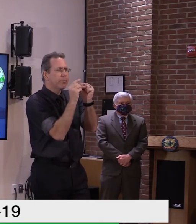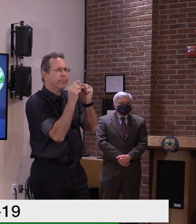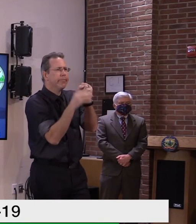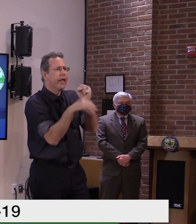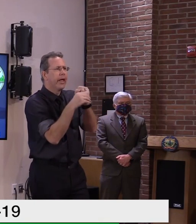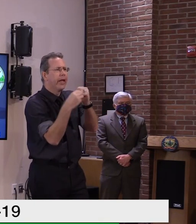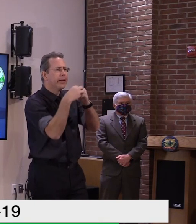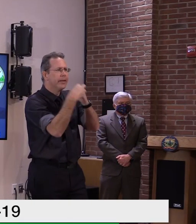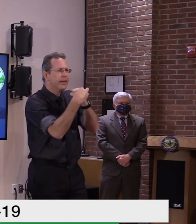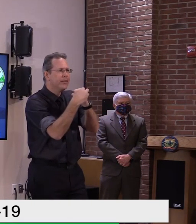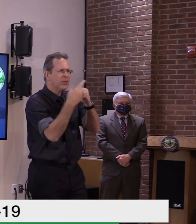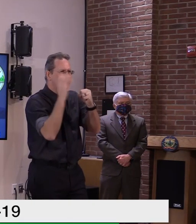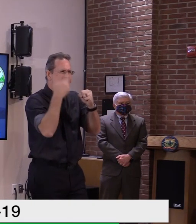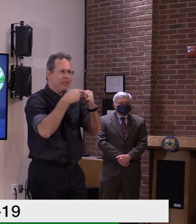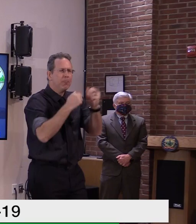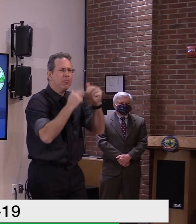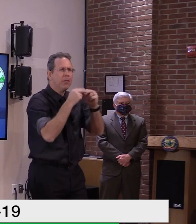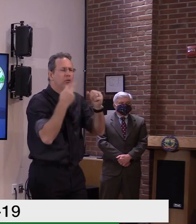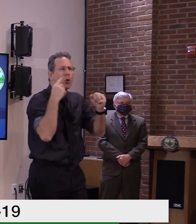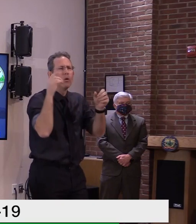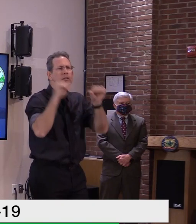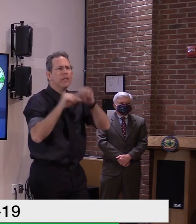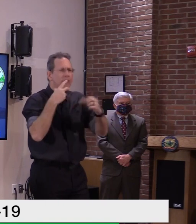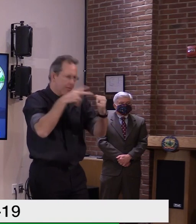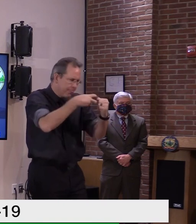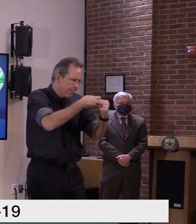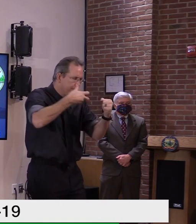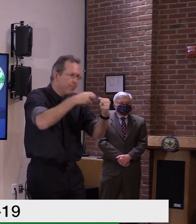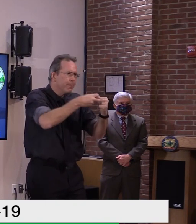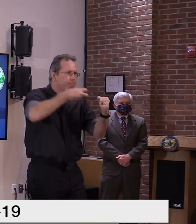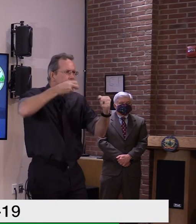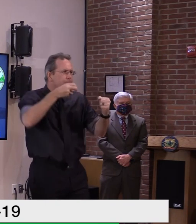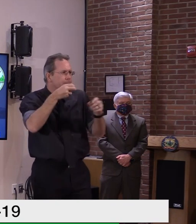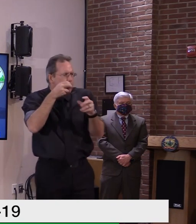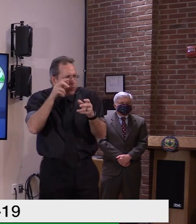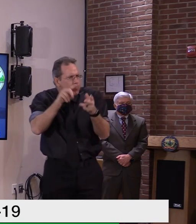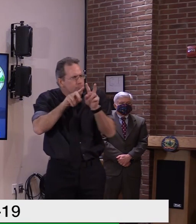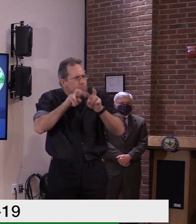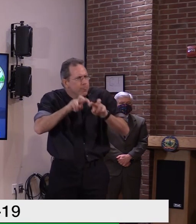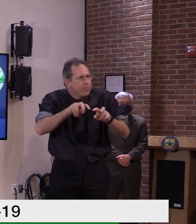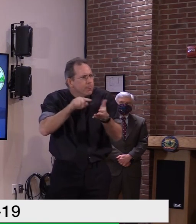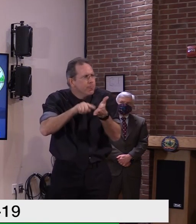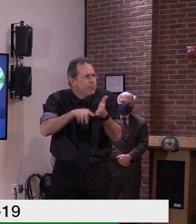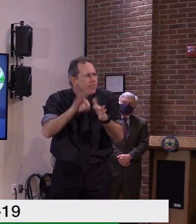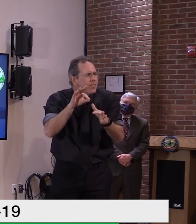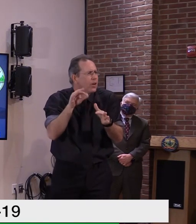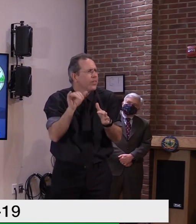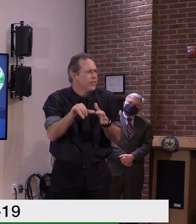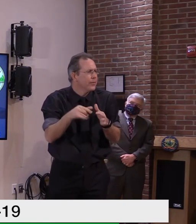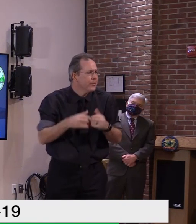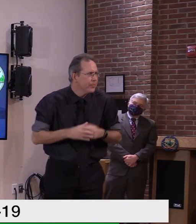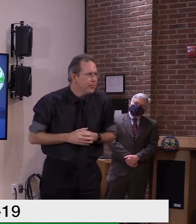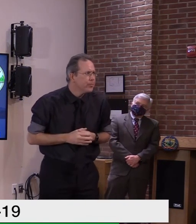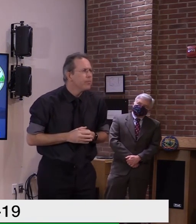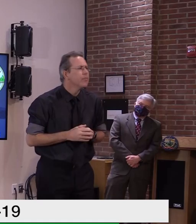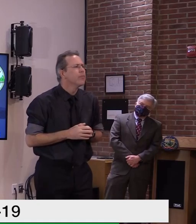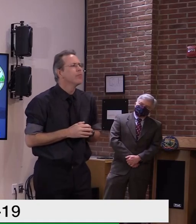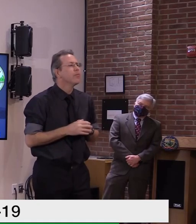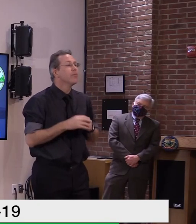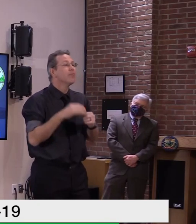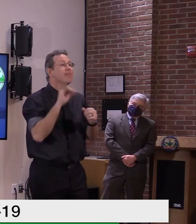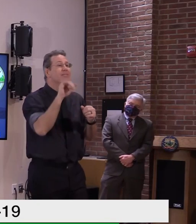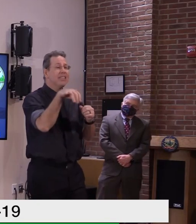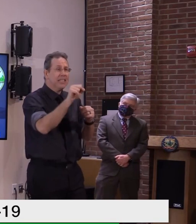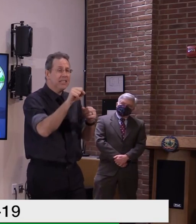I guess the high points about it, just to be concise, are the number one, it is in this country and